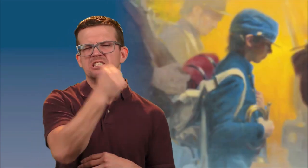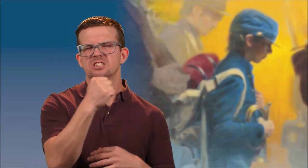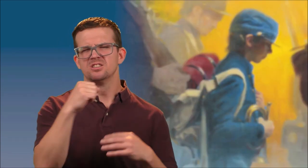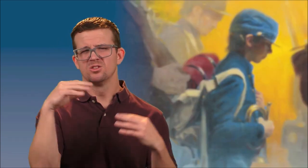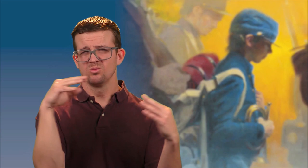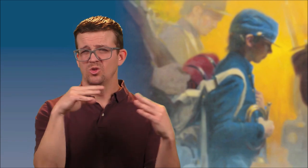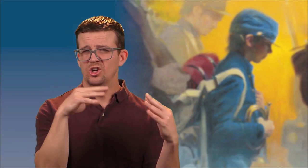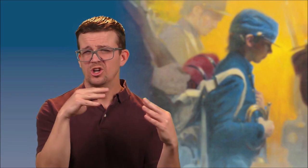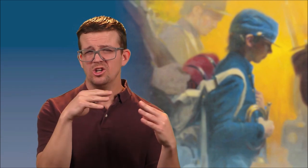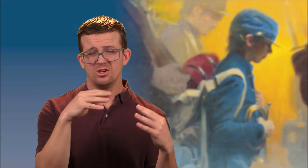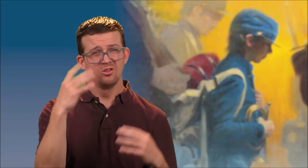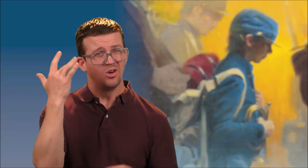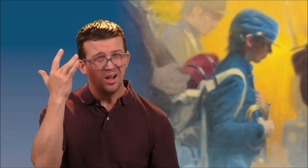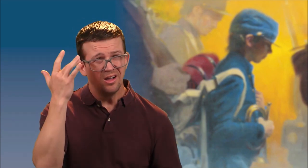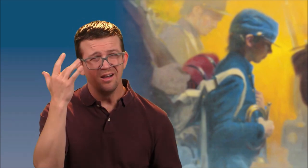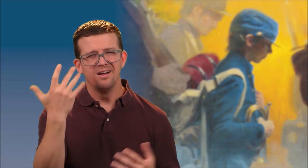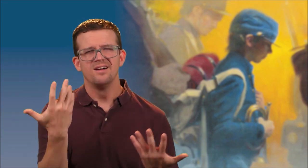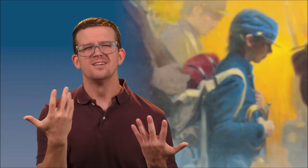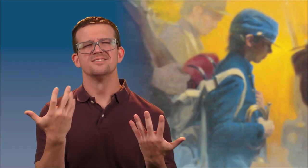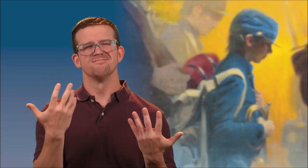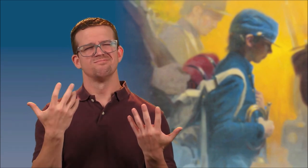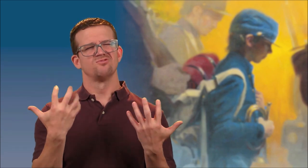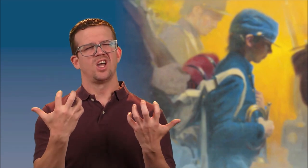hankering for adventure and glory.